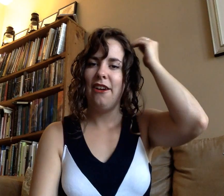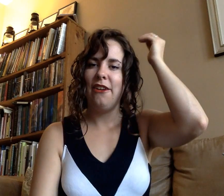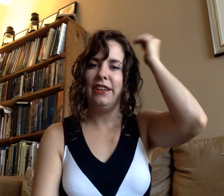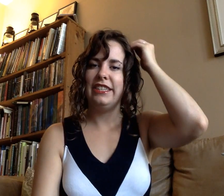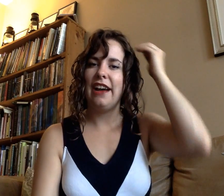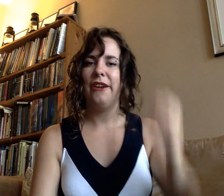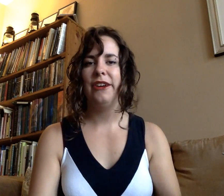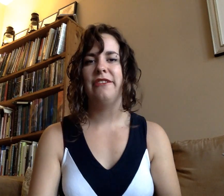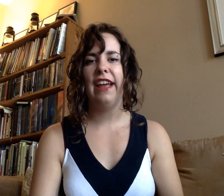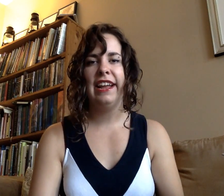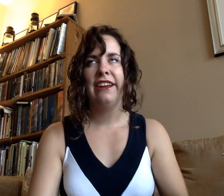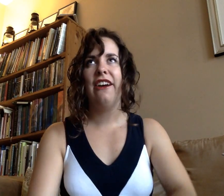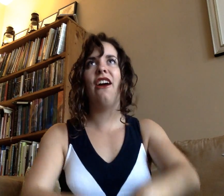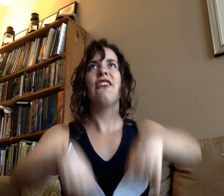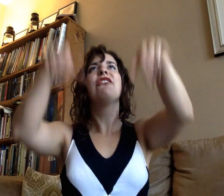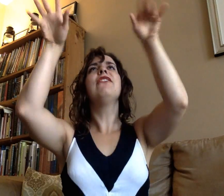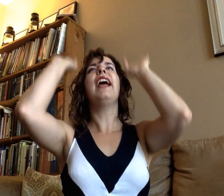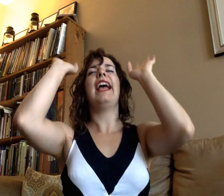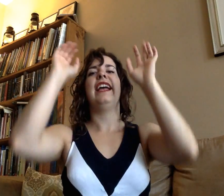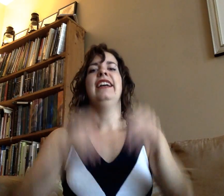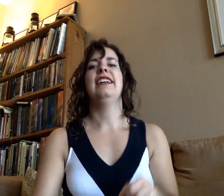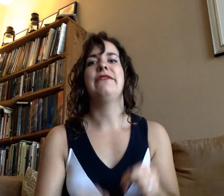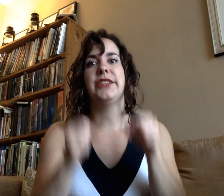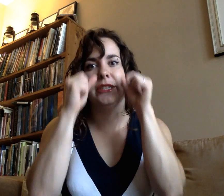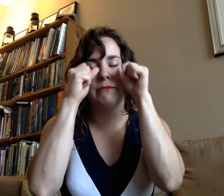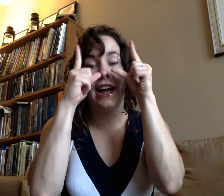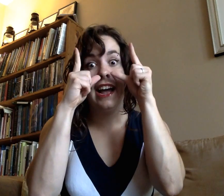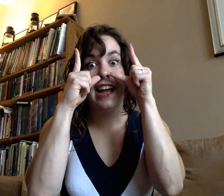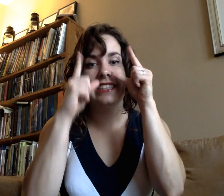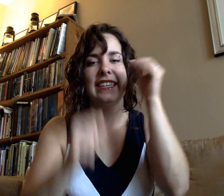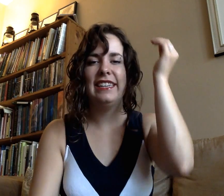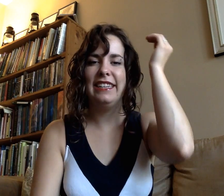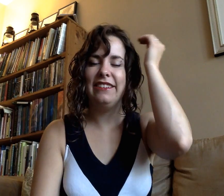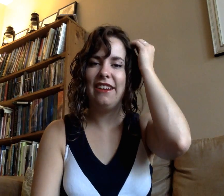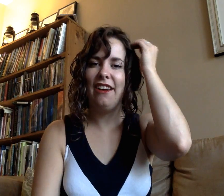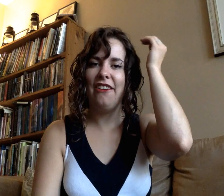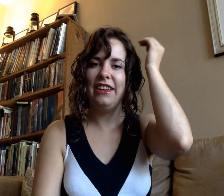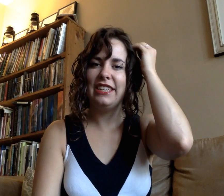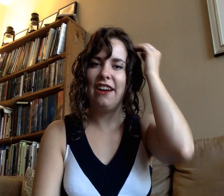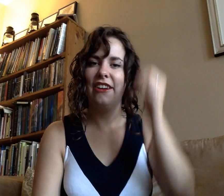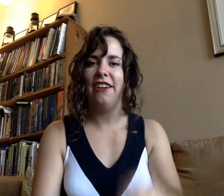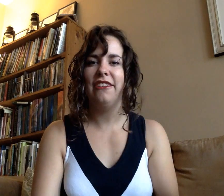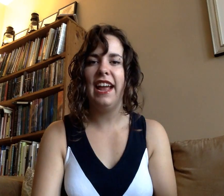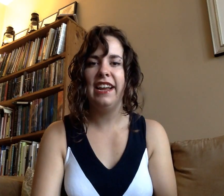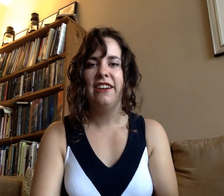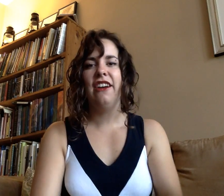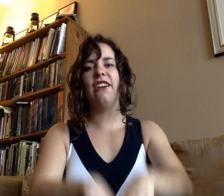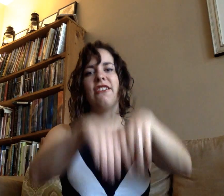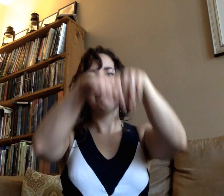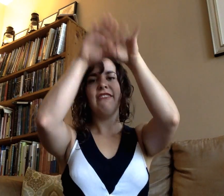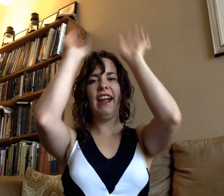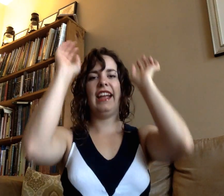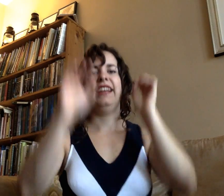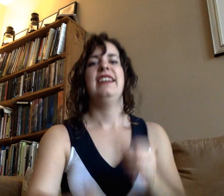know it, shout hooray, hooray. If you're surprised and you know it, shout hooray, hooray. If